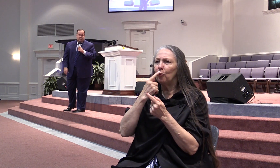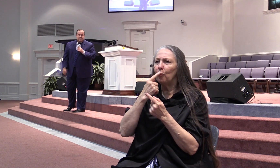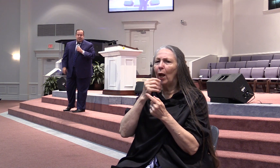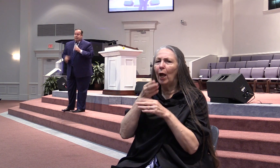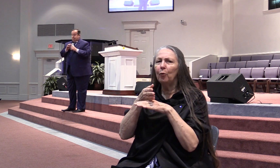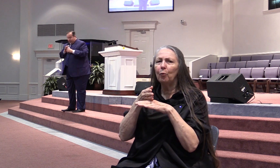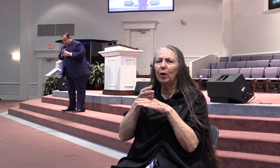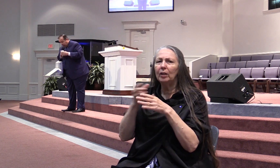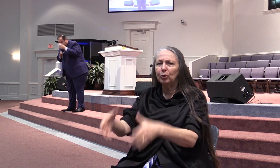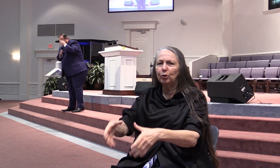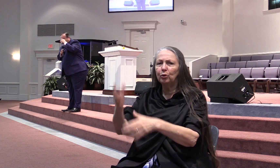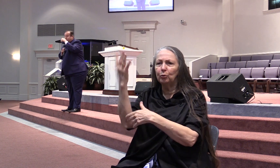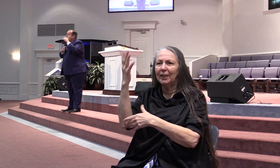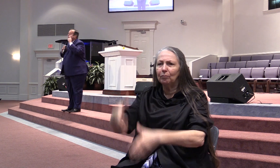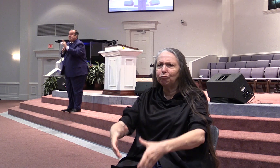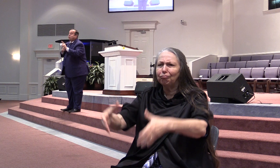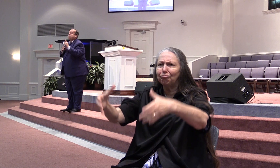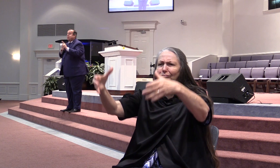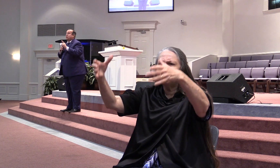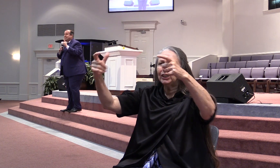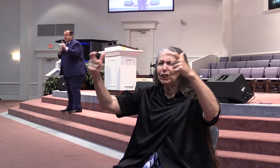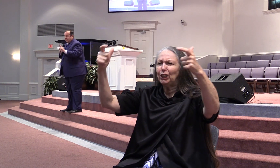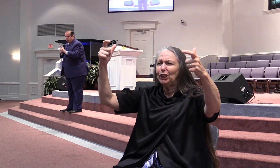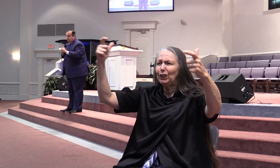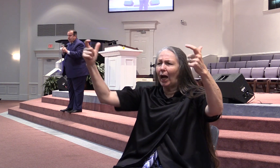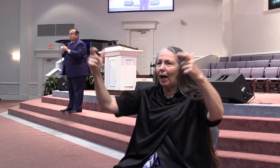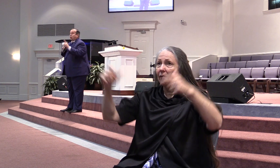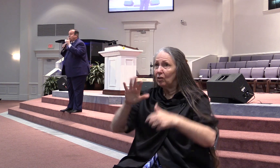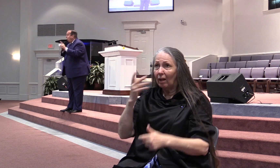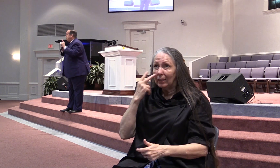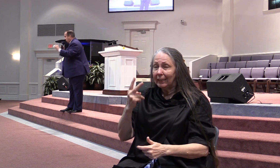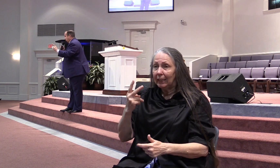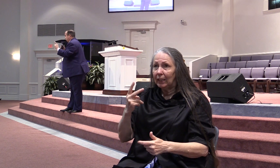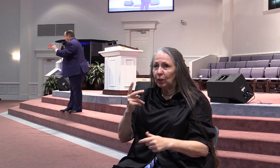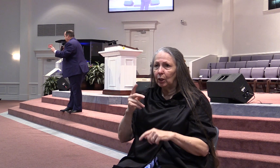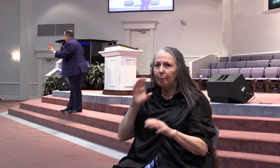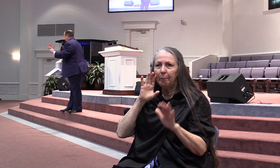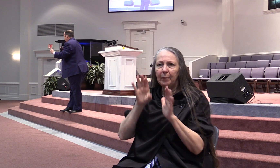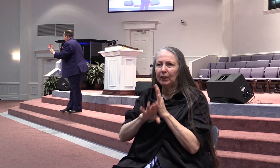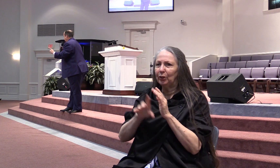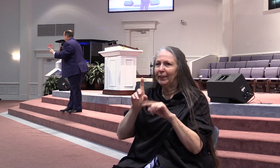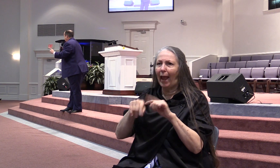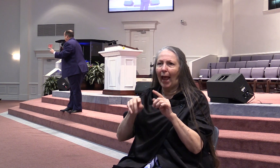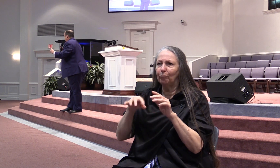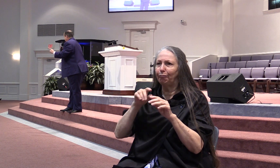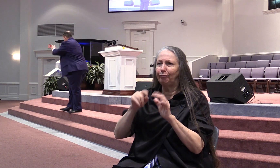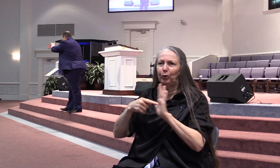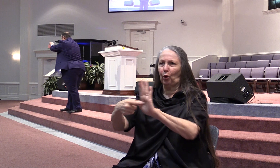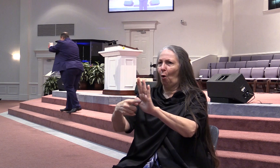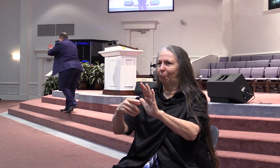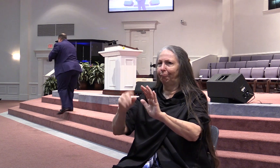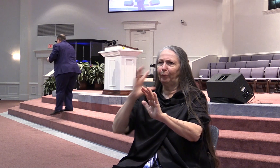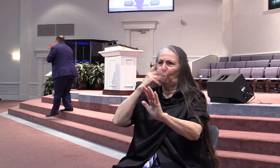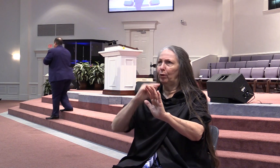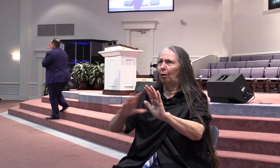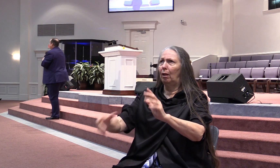California. And my dear brothers and sisters, if you have never been there to see them, there are no pictures that do them justice. Am I telling the